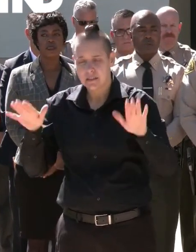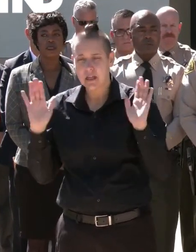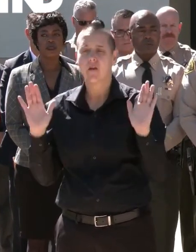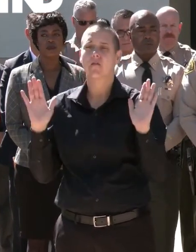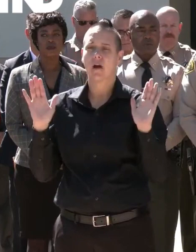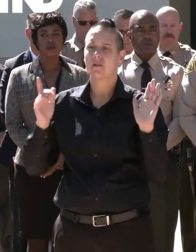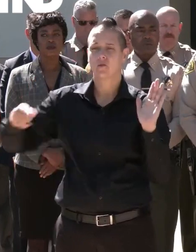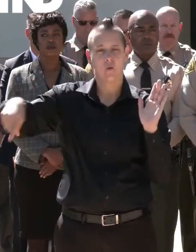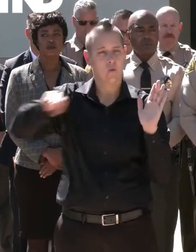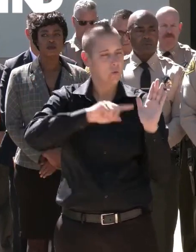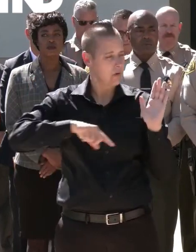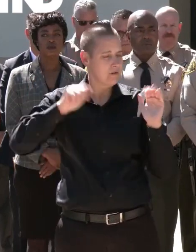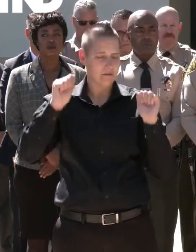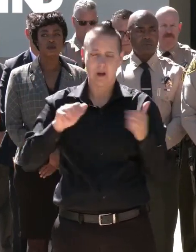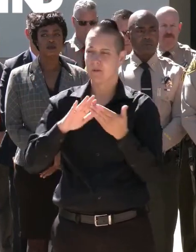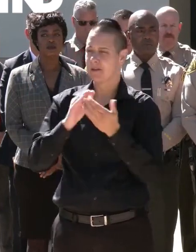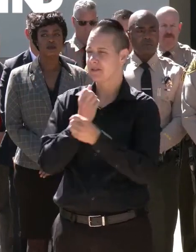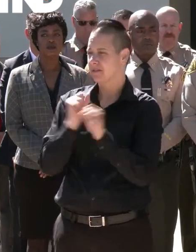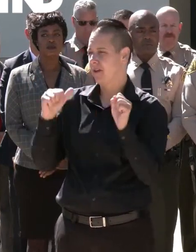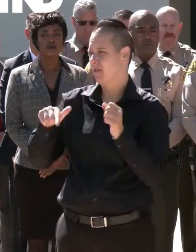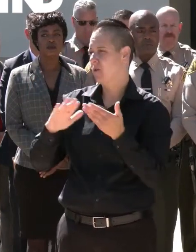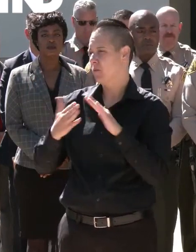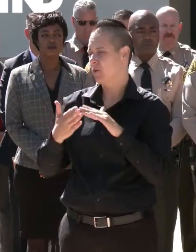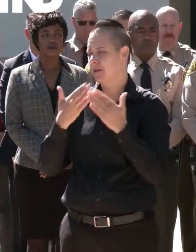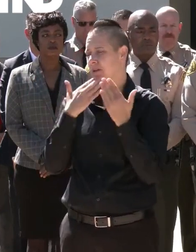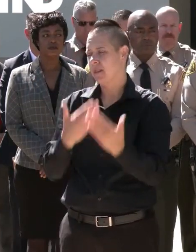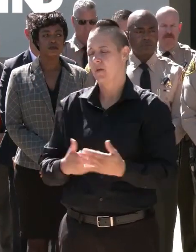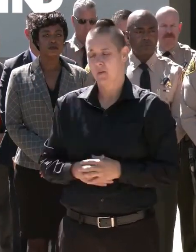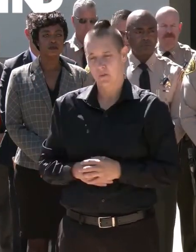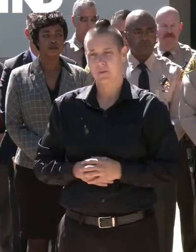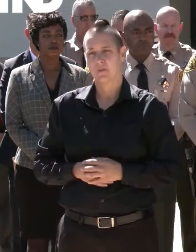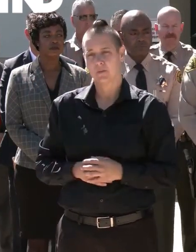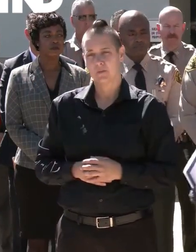sacrifice so that we can be safe in our communities. Thank you.